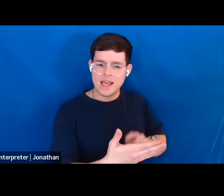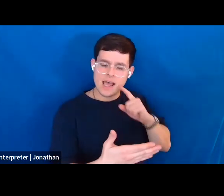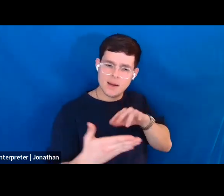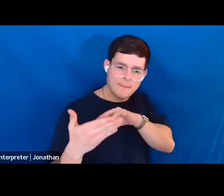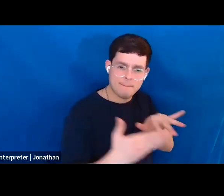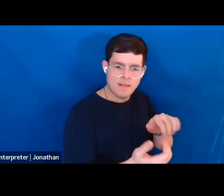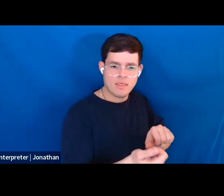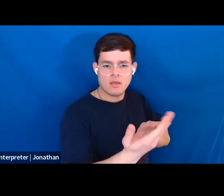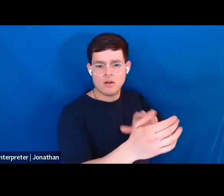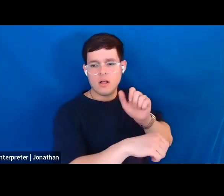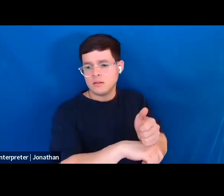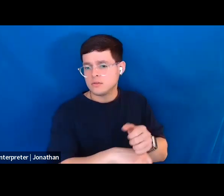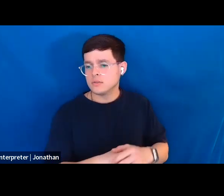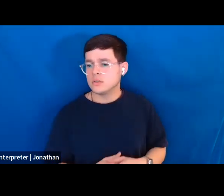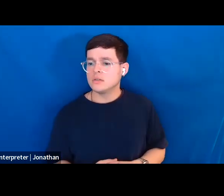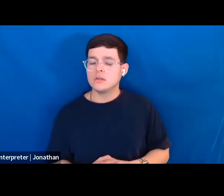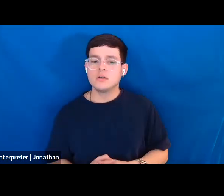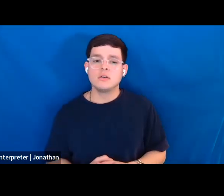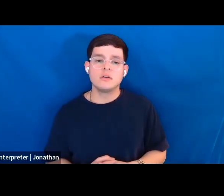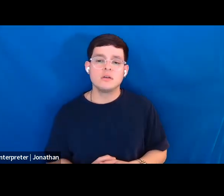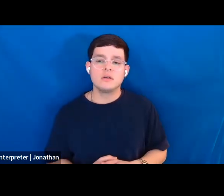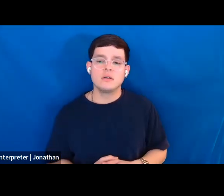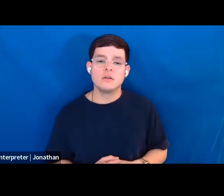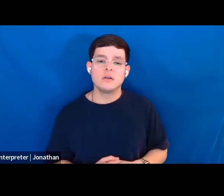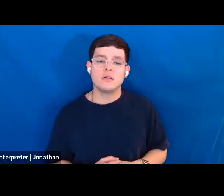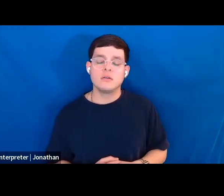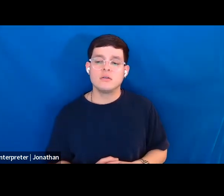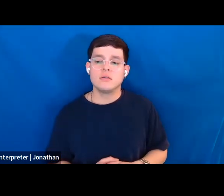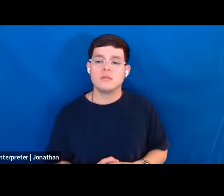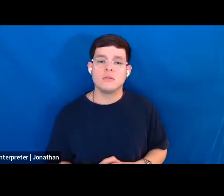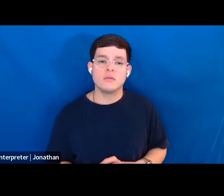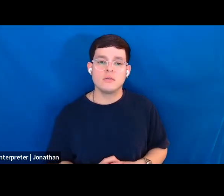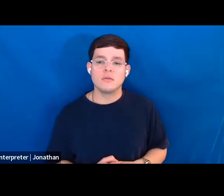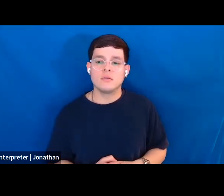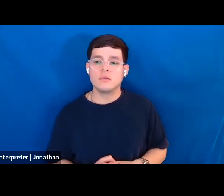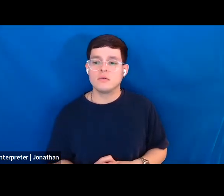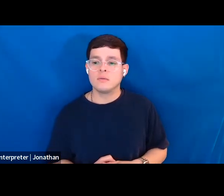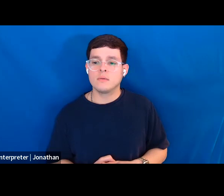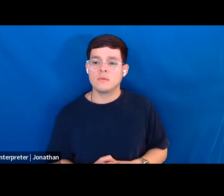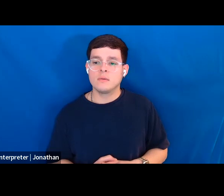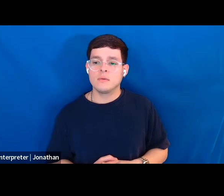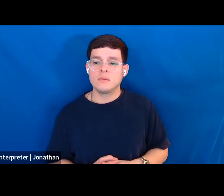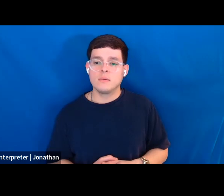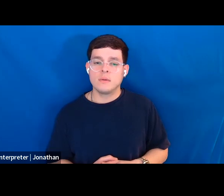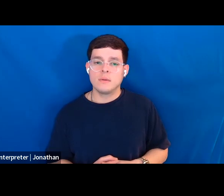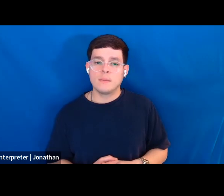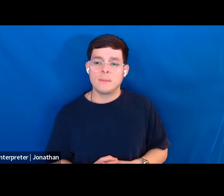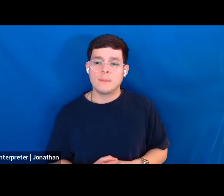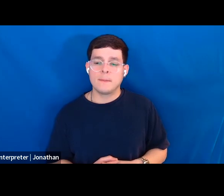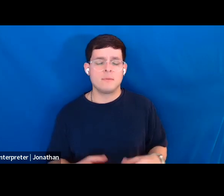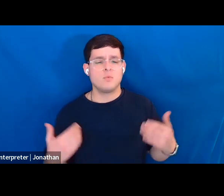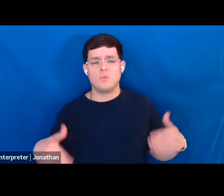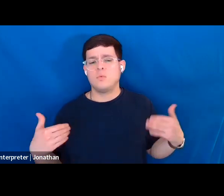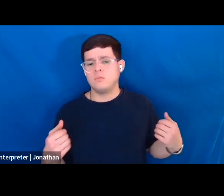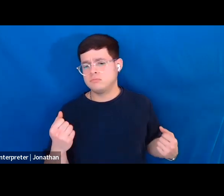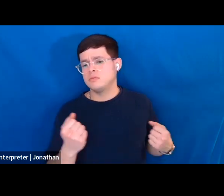methodologies. We have additional support from a large external advisory group